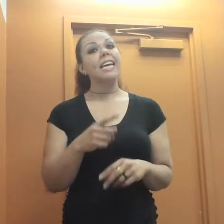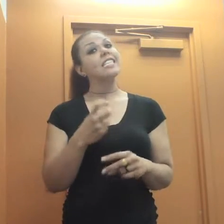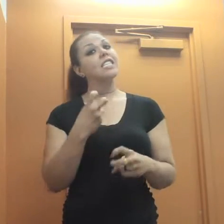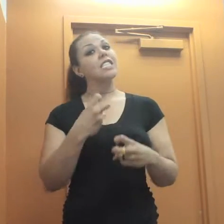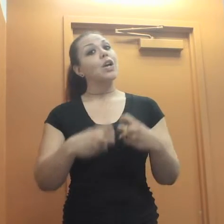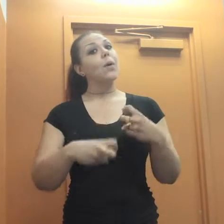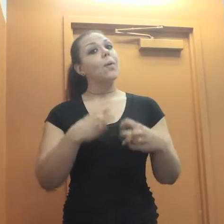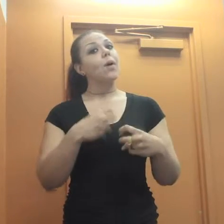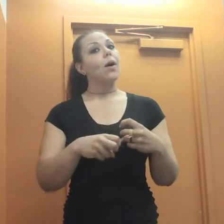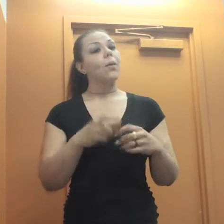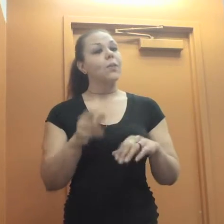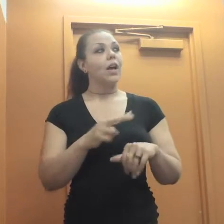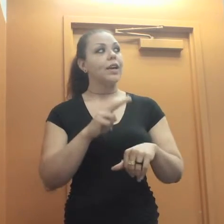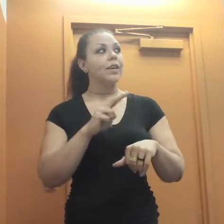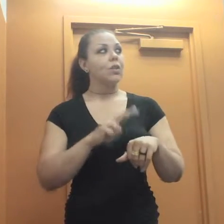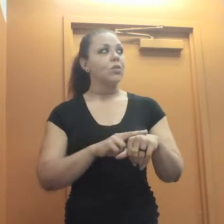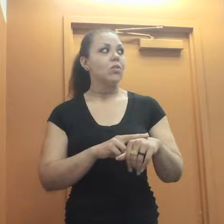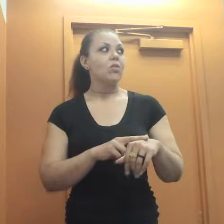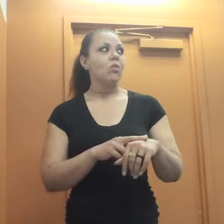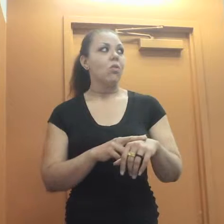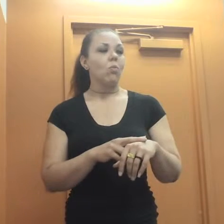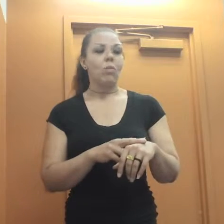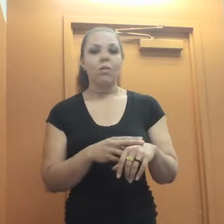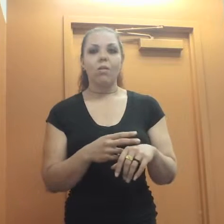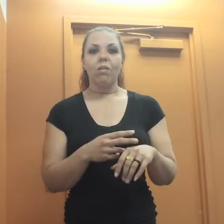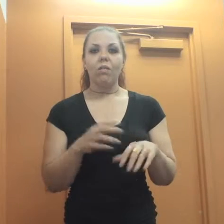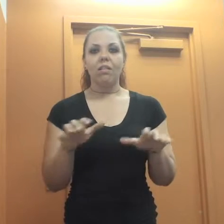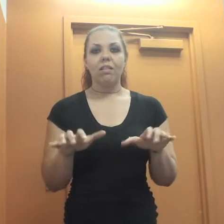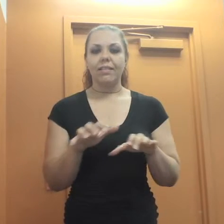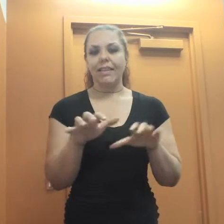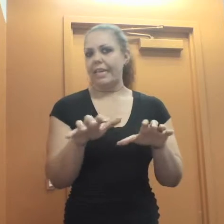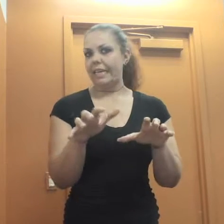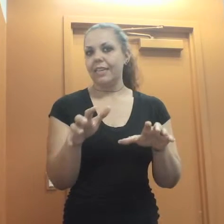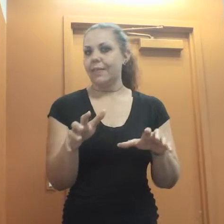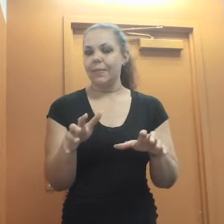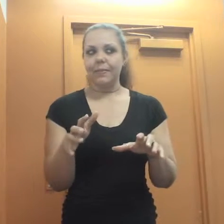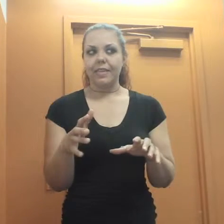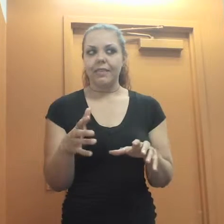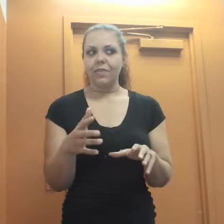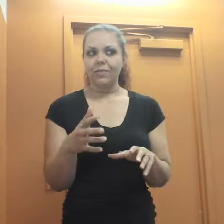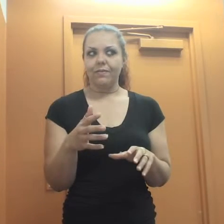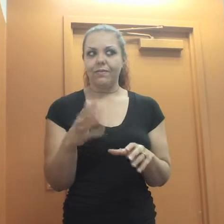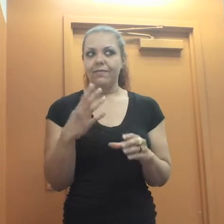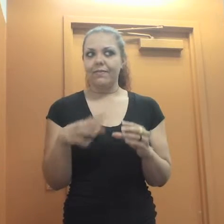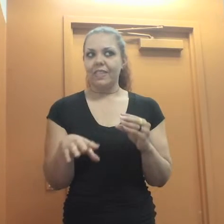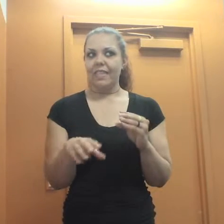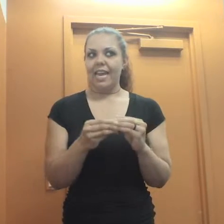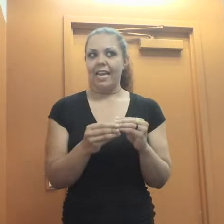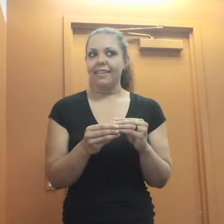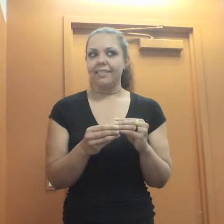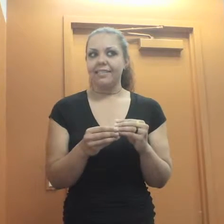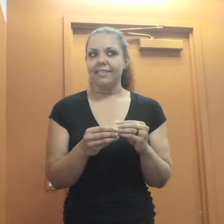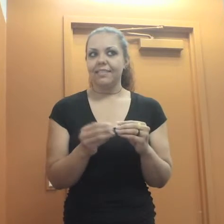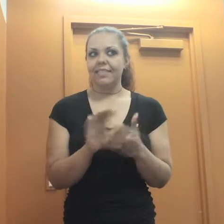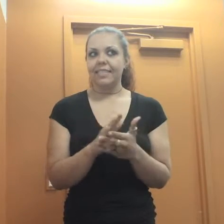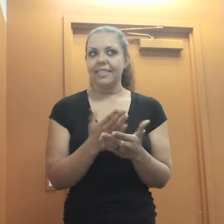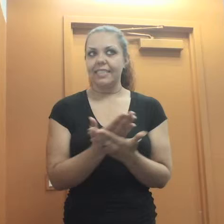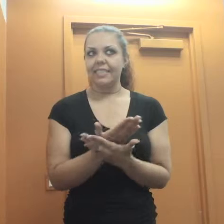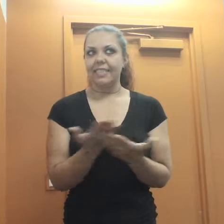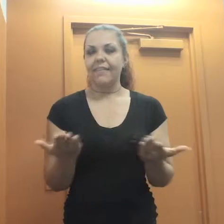on all numbers. But if you try to include units in equilibrium constants, they will be of no use whatsoever, and will